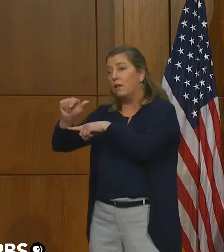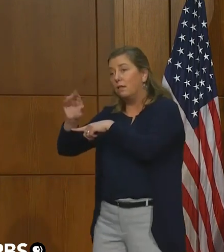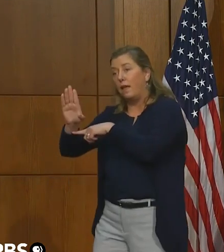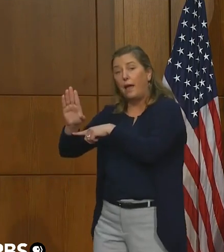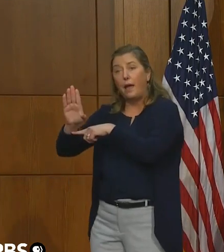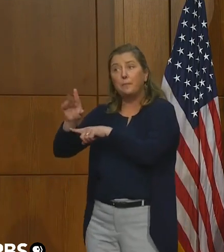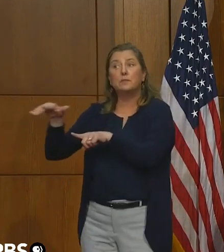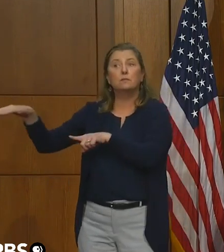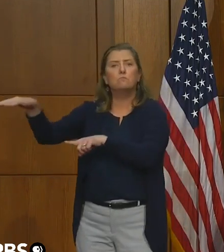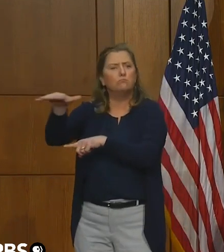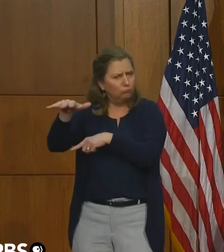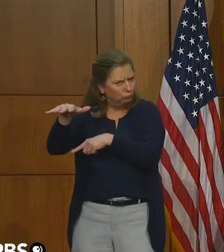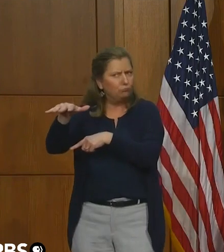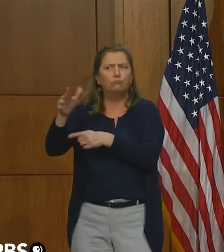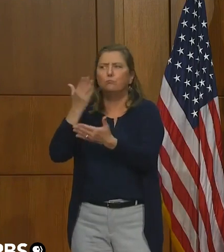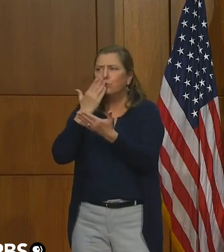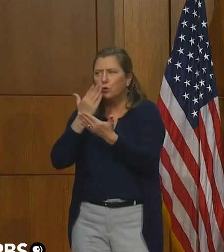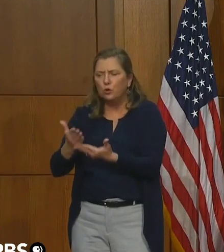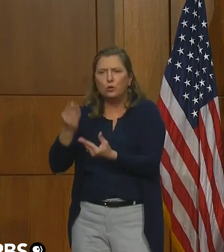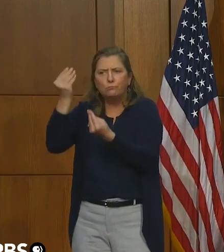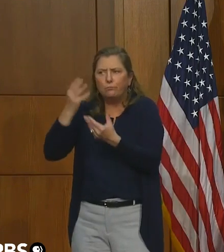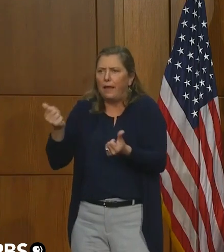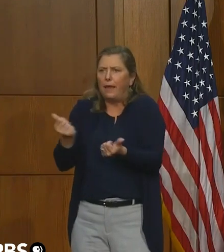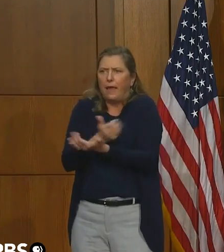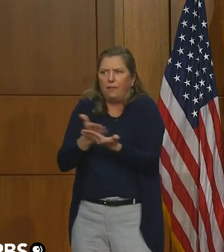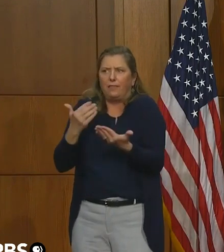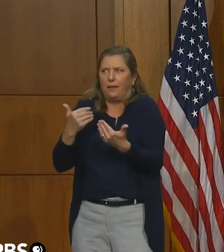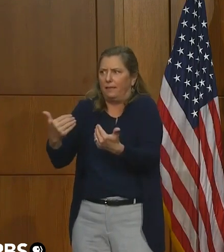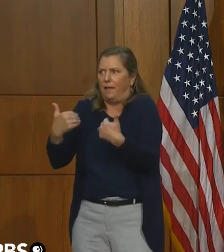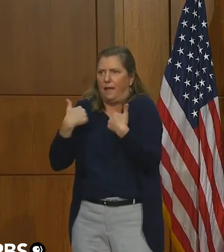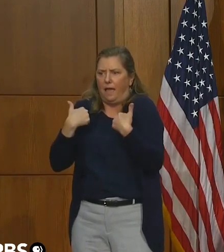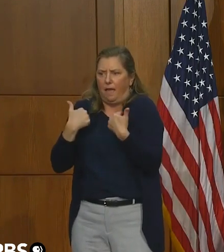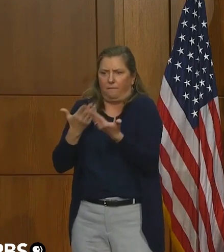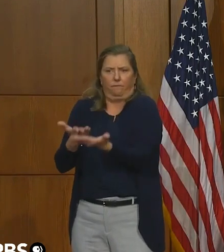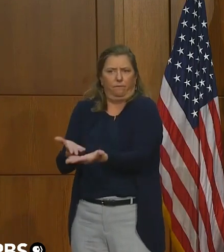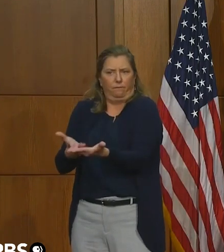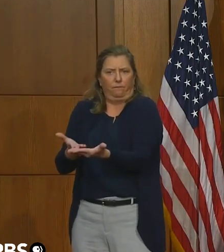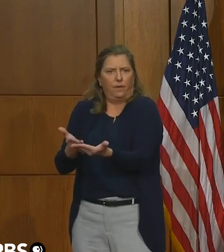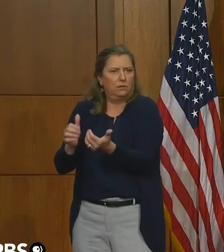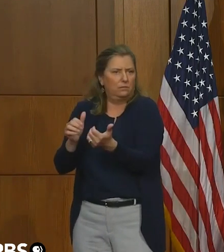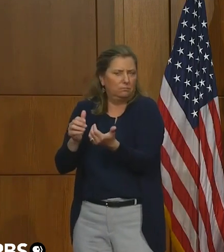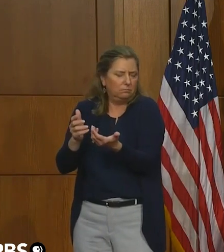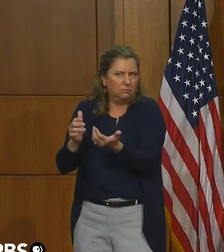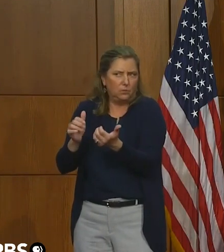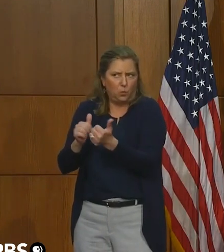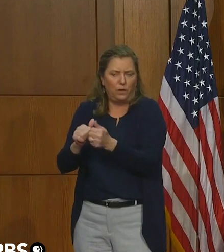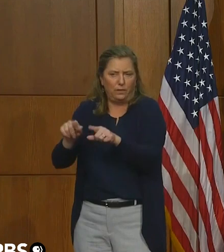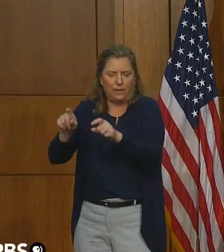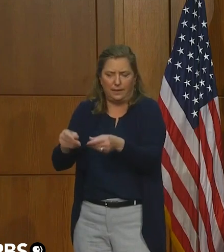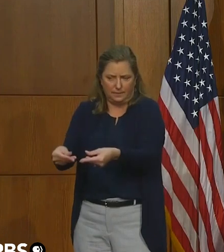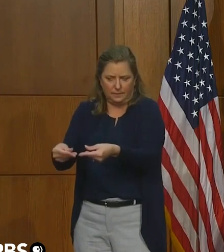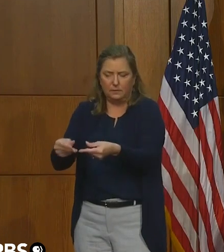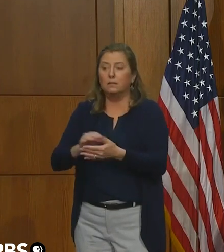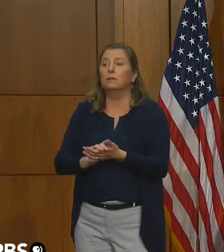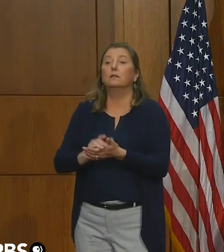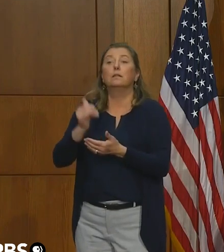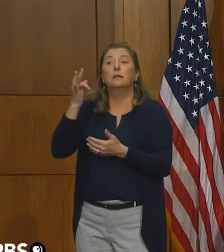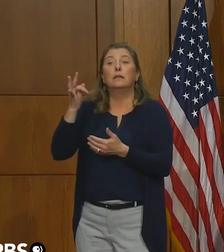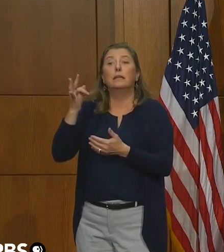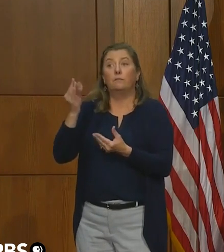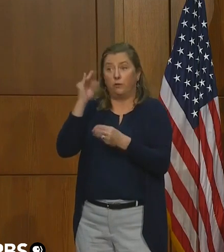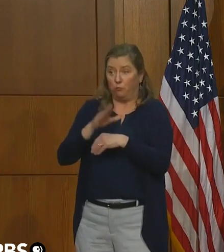very good about giving us all the information that they get with the test specimen. So if the